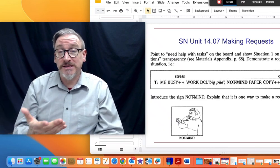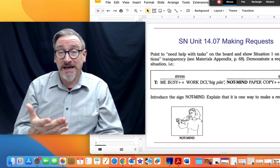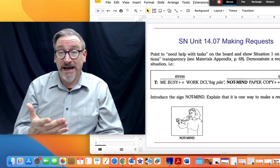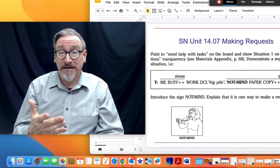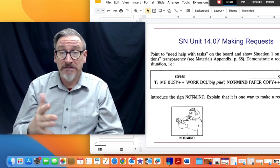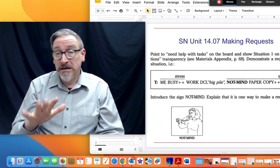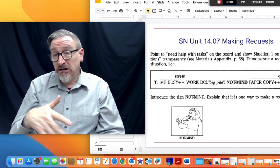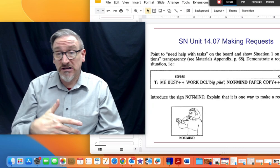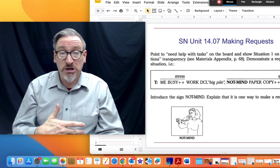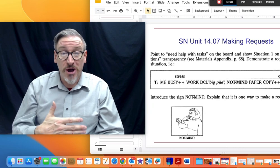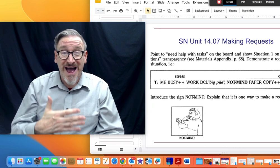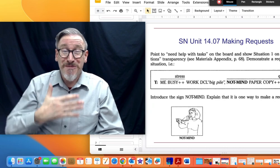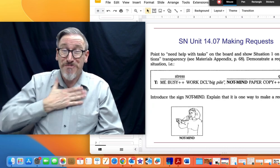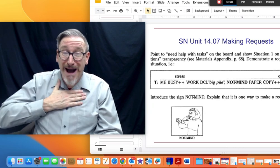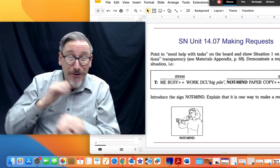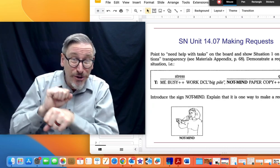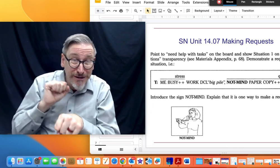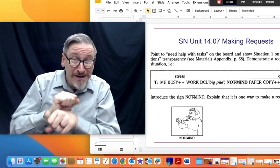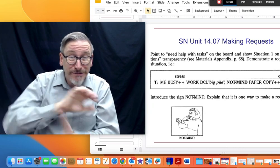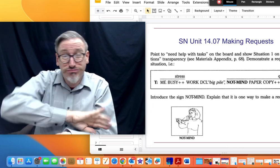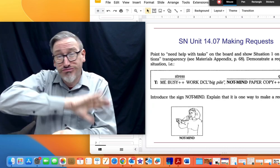probably say, also,